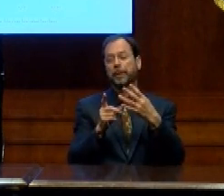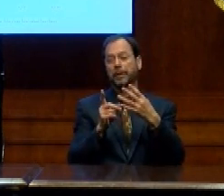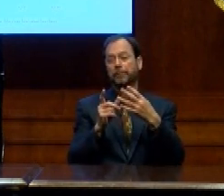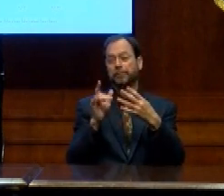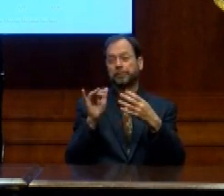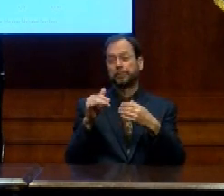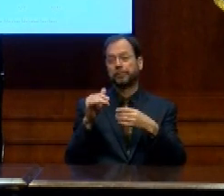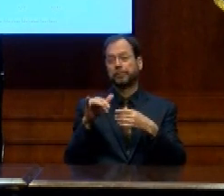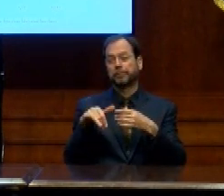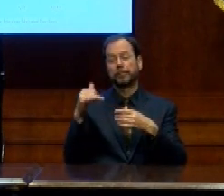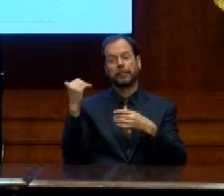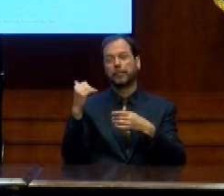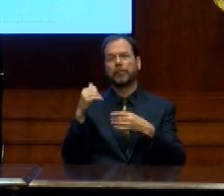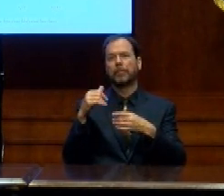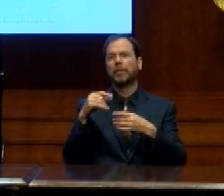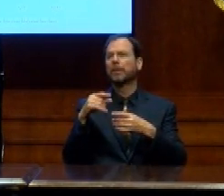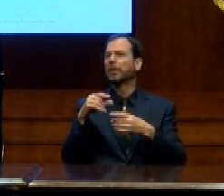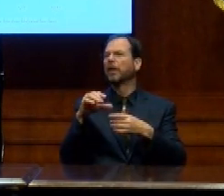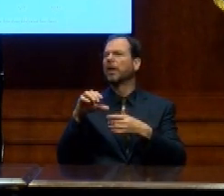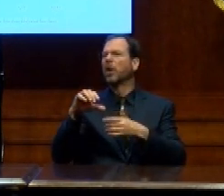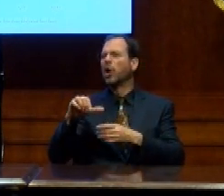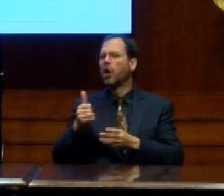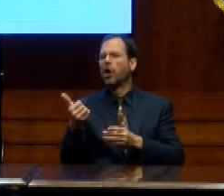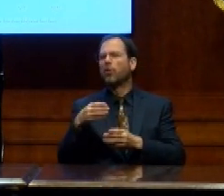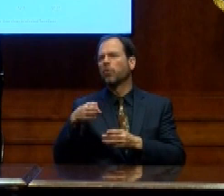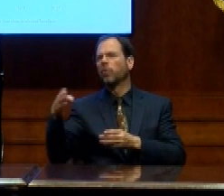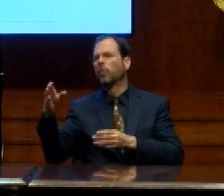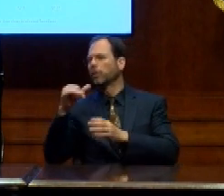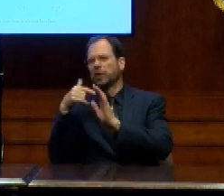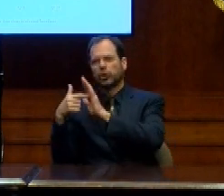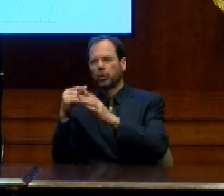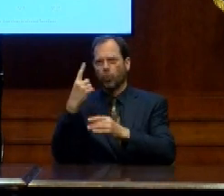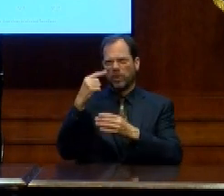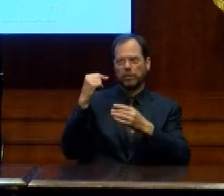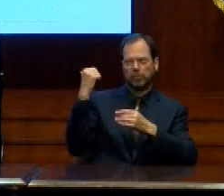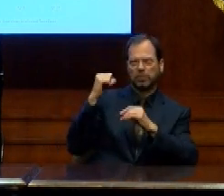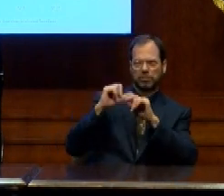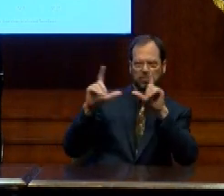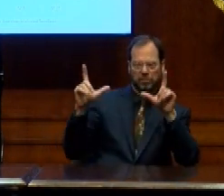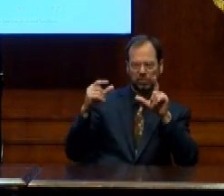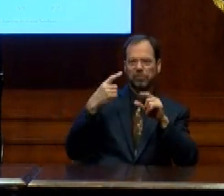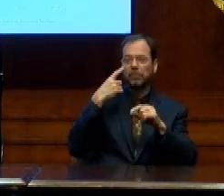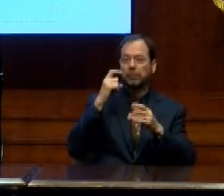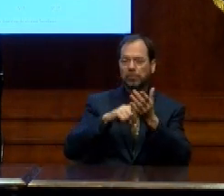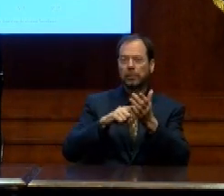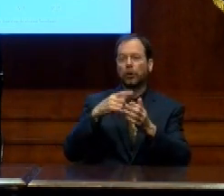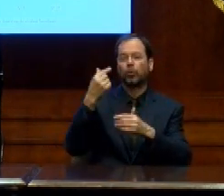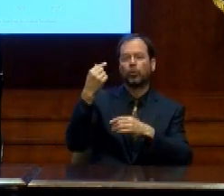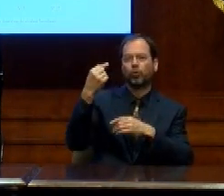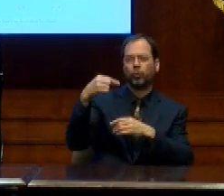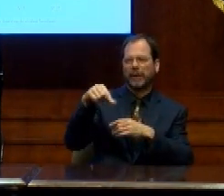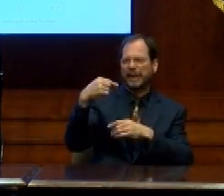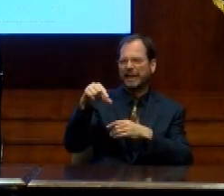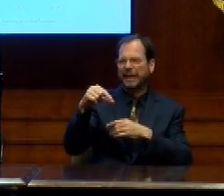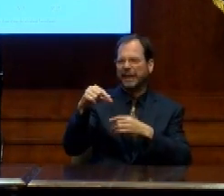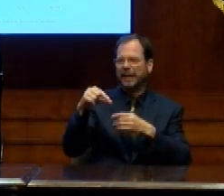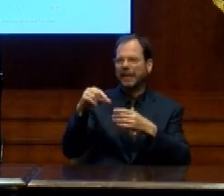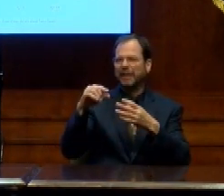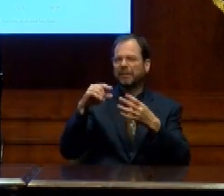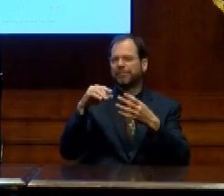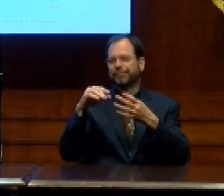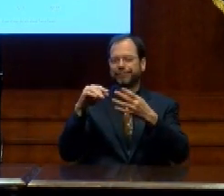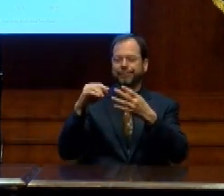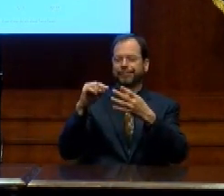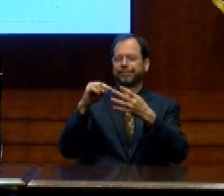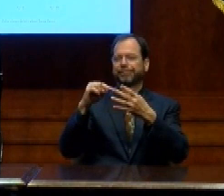On this graph, it will not show up on the local graphs I'm going to go over later. On this graph, you'll see a green, you might want to call it teal